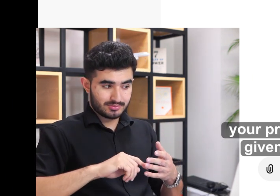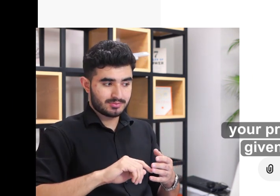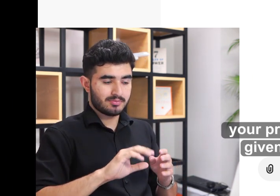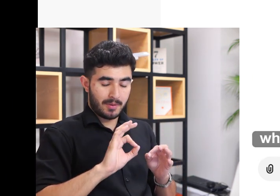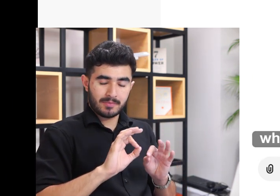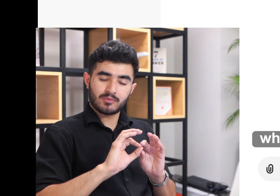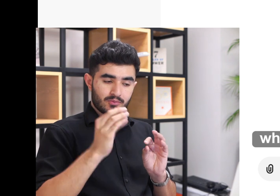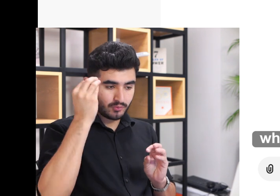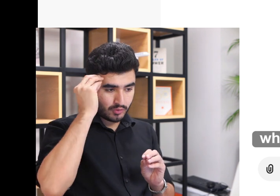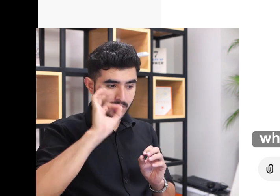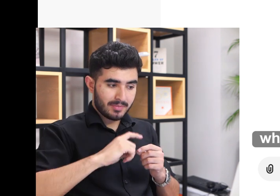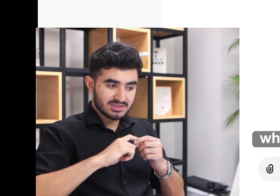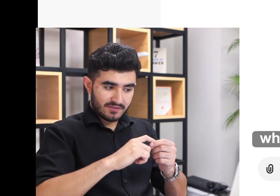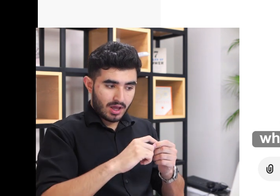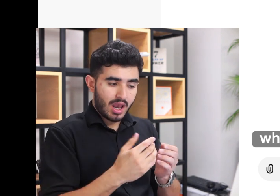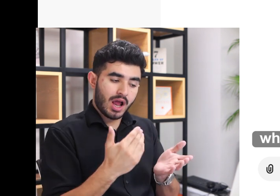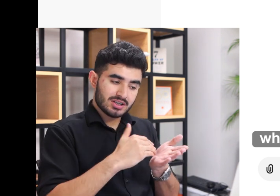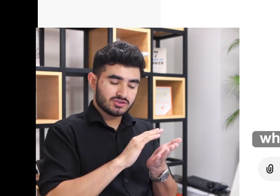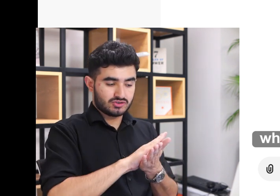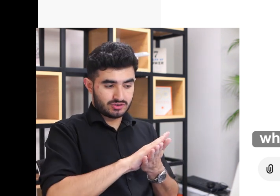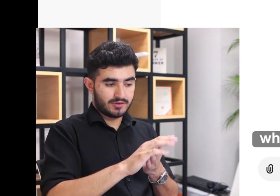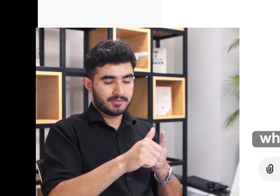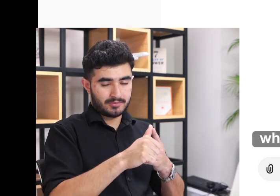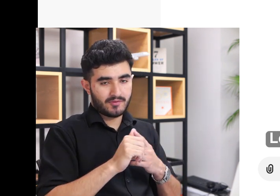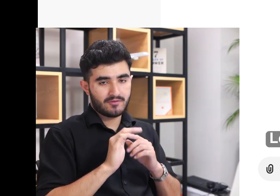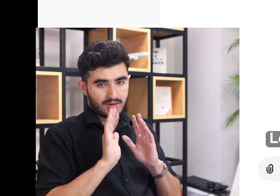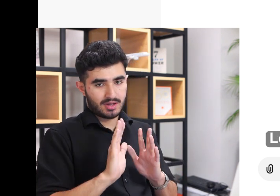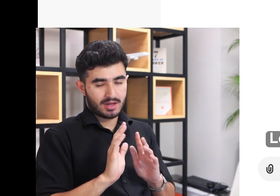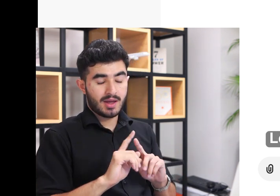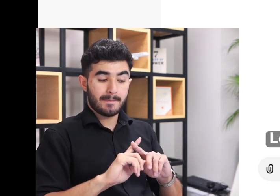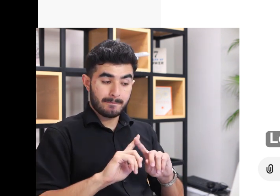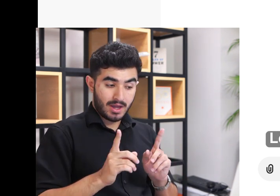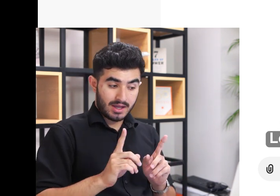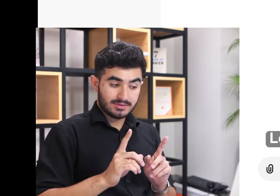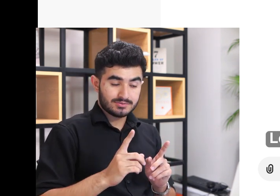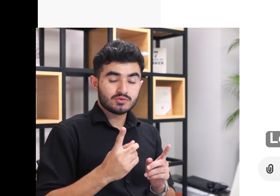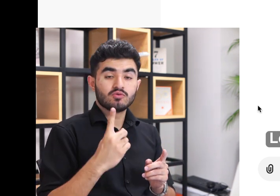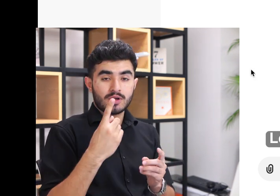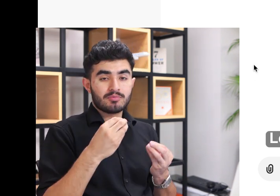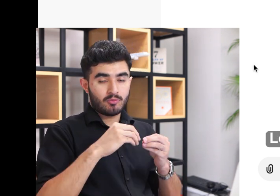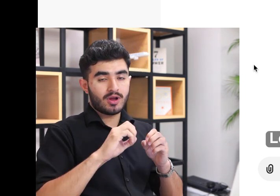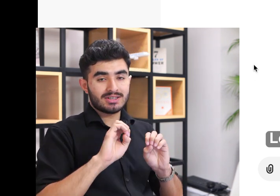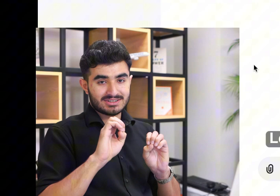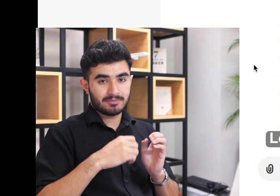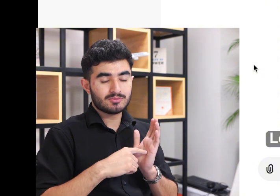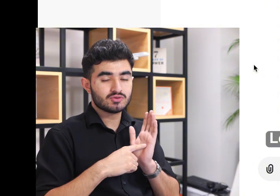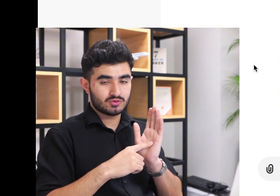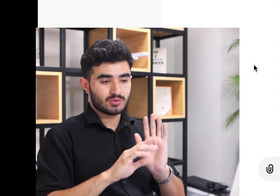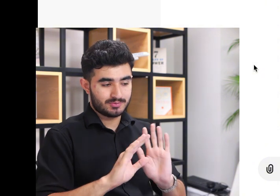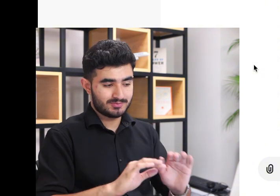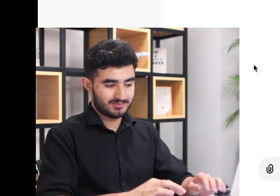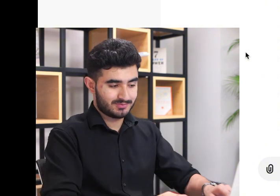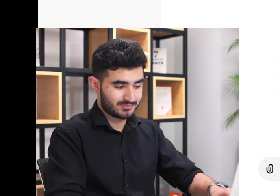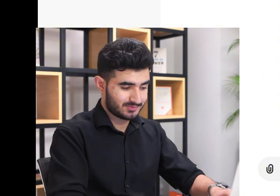later when you ask a relevant question. Let's try with another example.